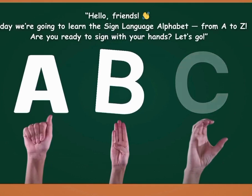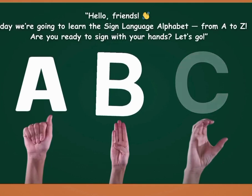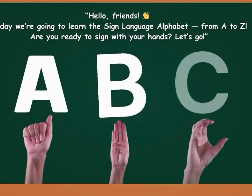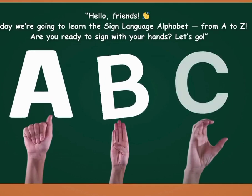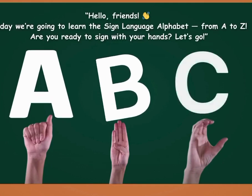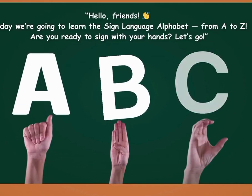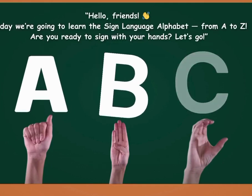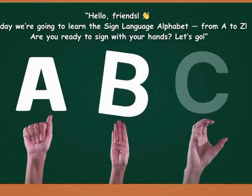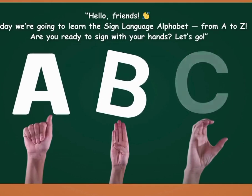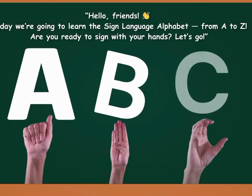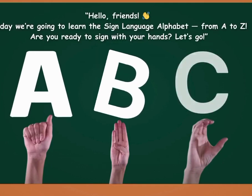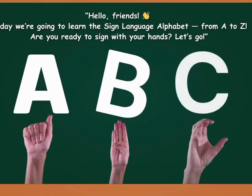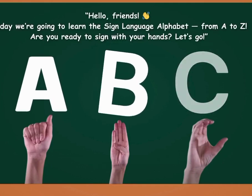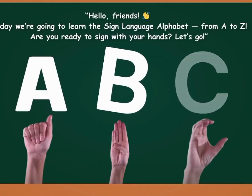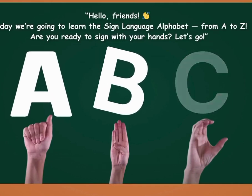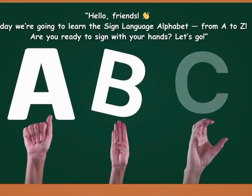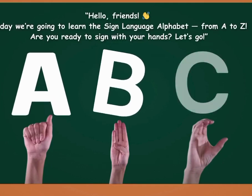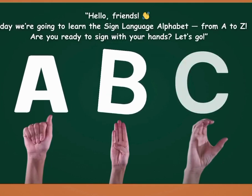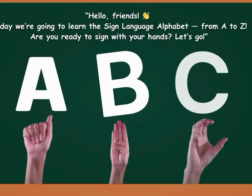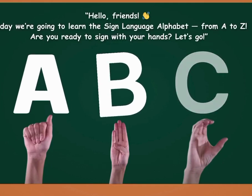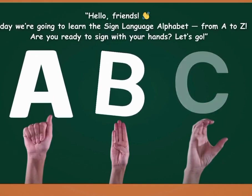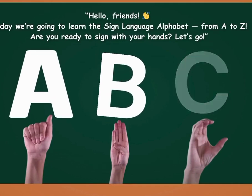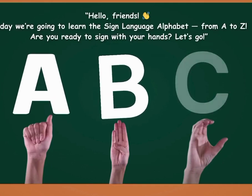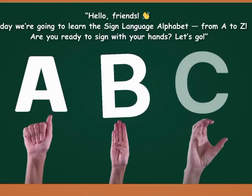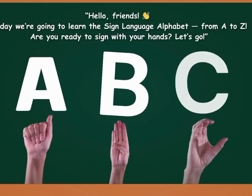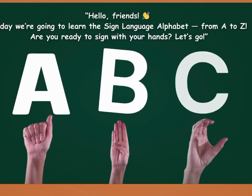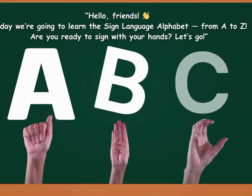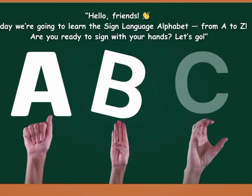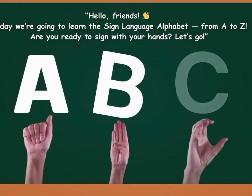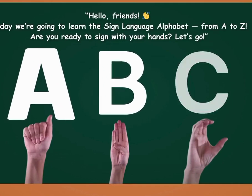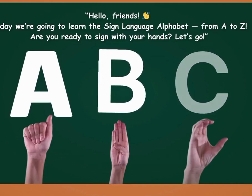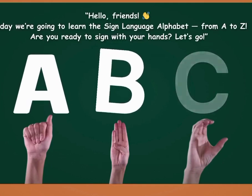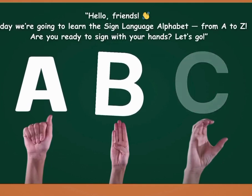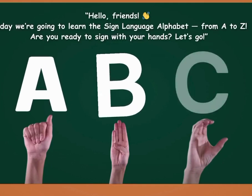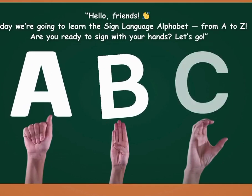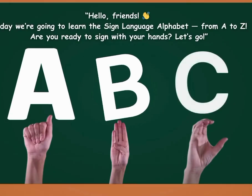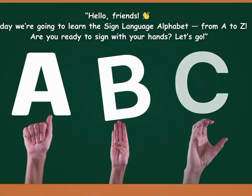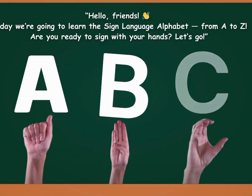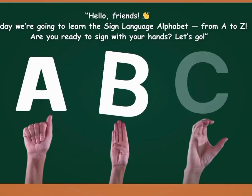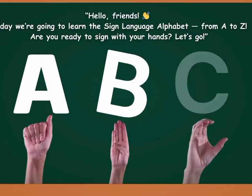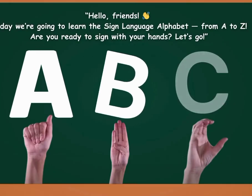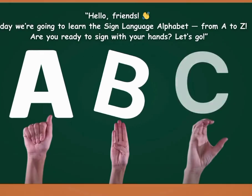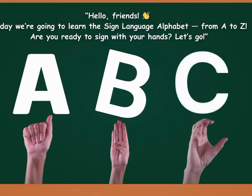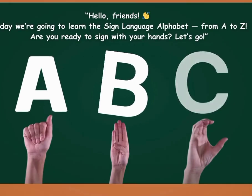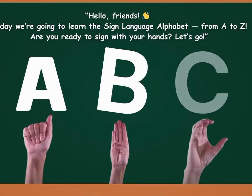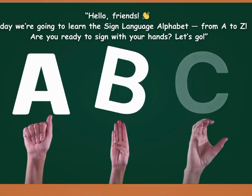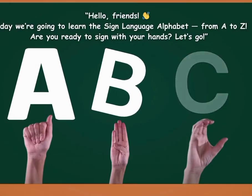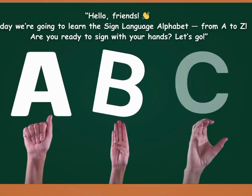Hello, friends. Today we're going to learn the sign language alphabet from A to Z. Are you ready to sign with